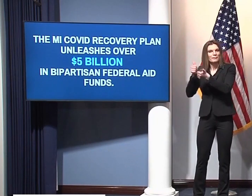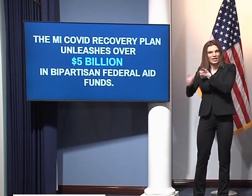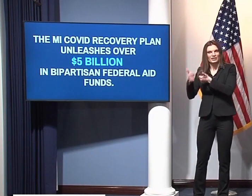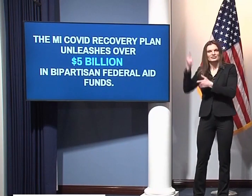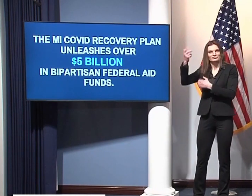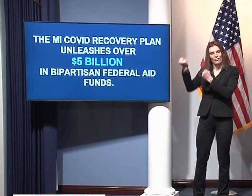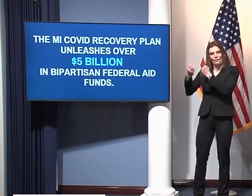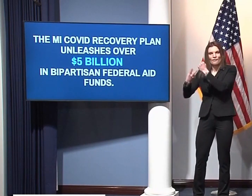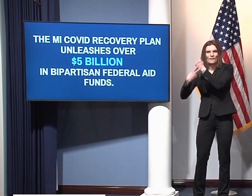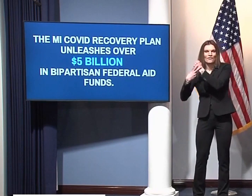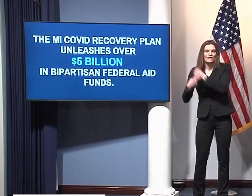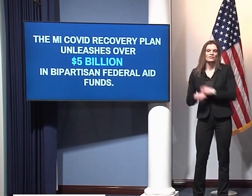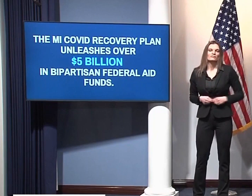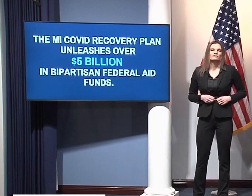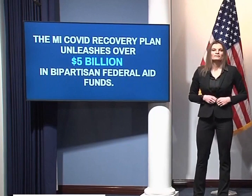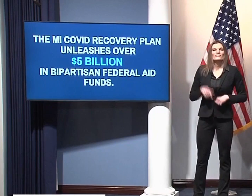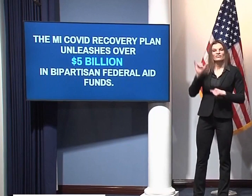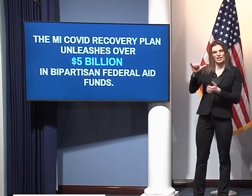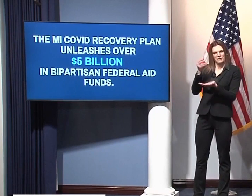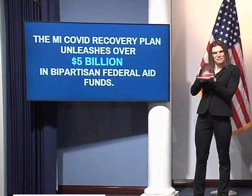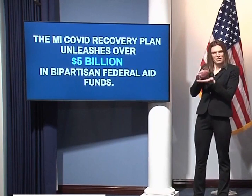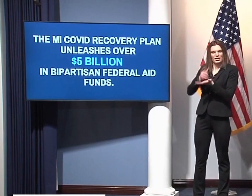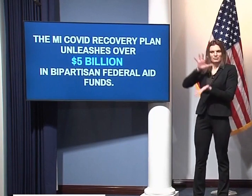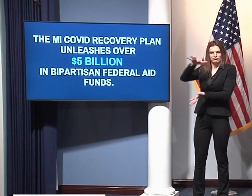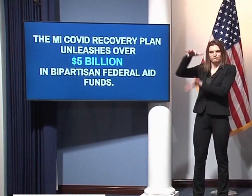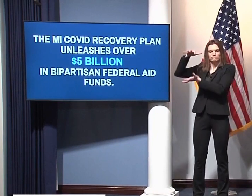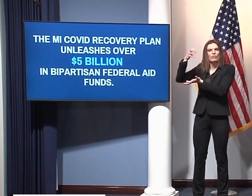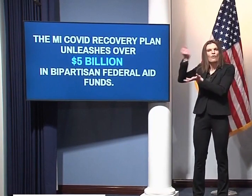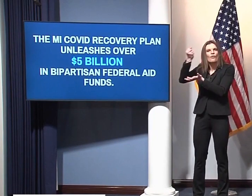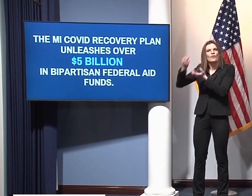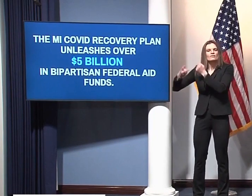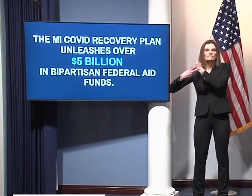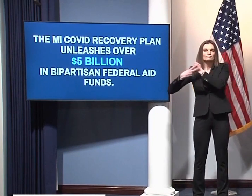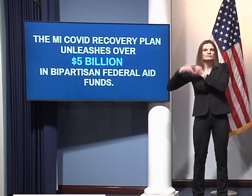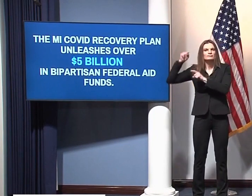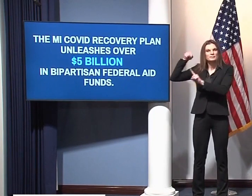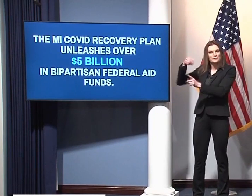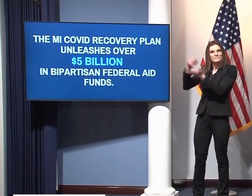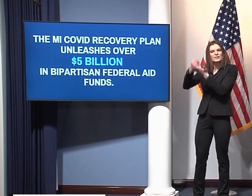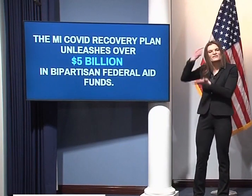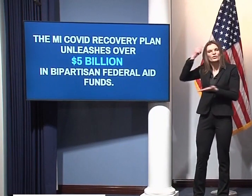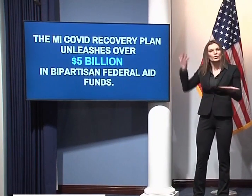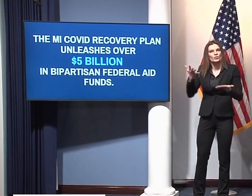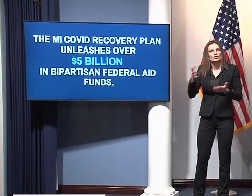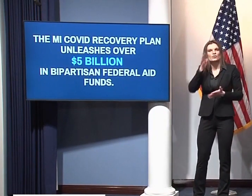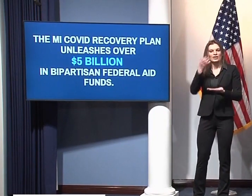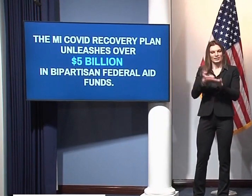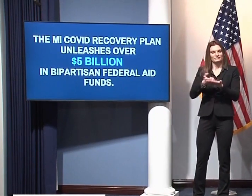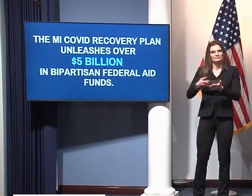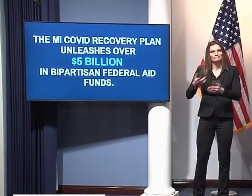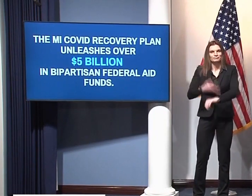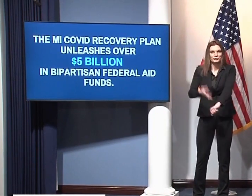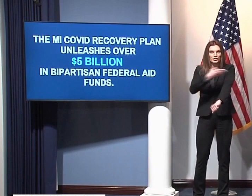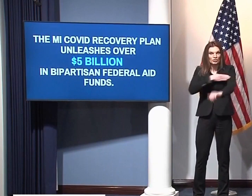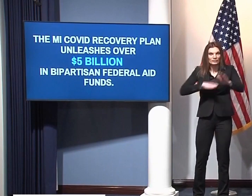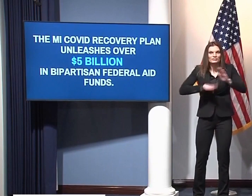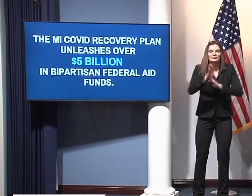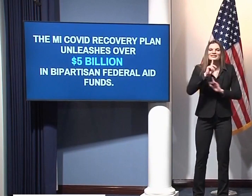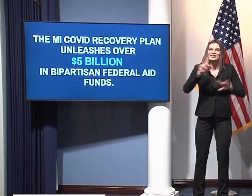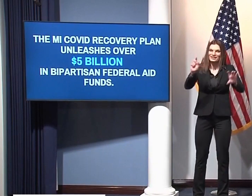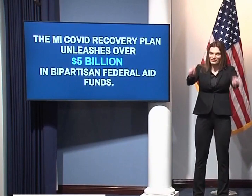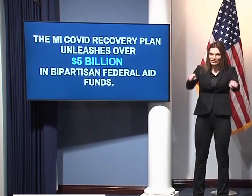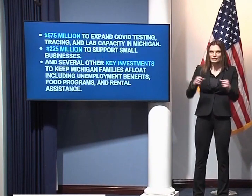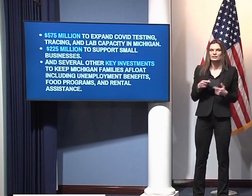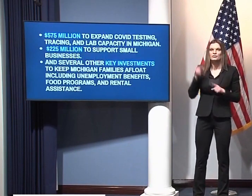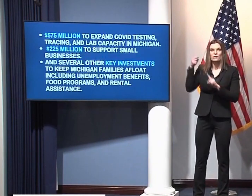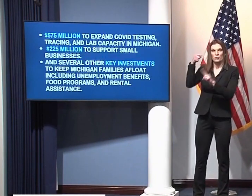congressional delegation. What this bill does is a lot of things to help us re-engage our economy and get people vaccinated and get our kids back